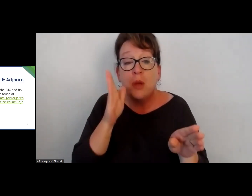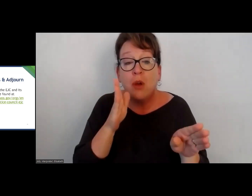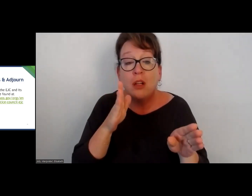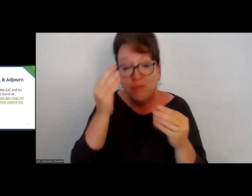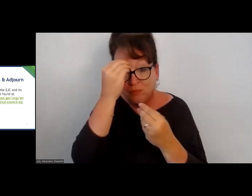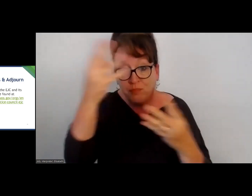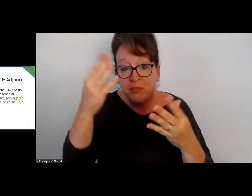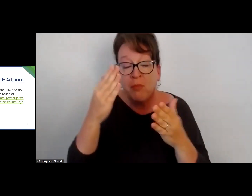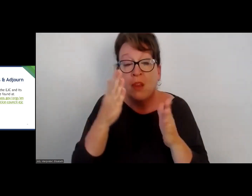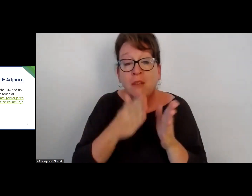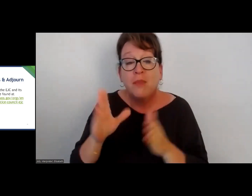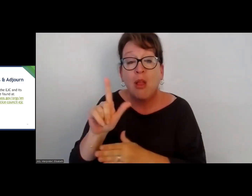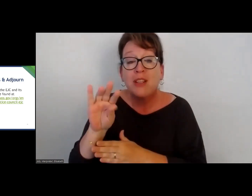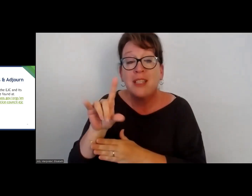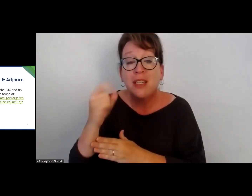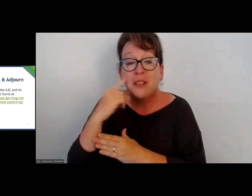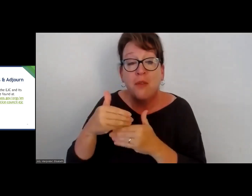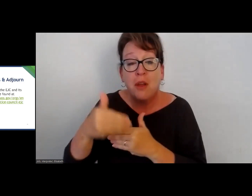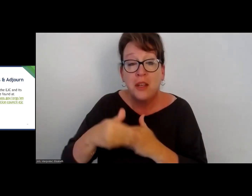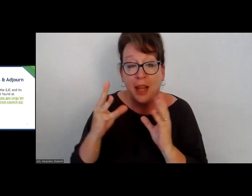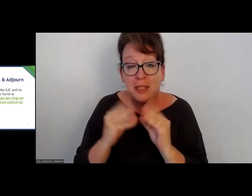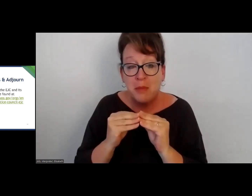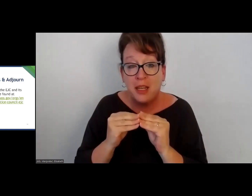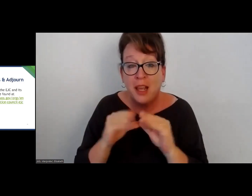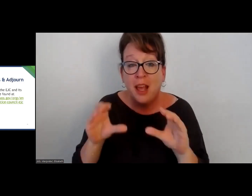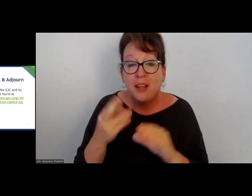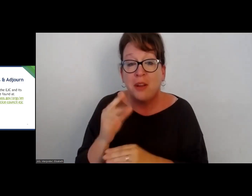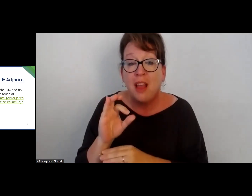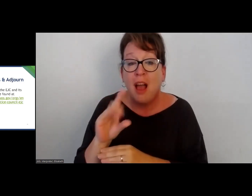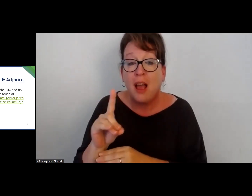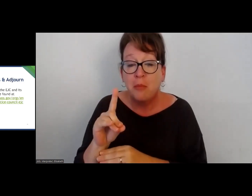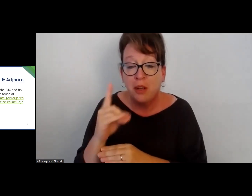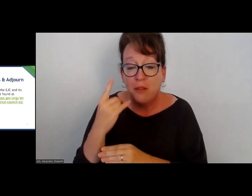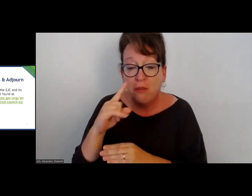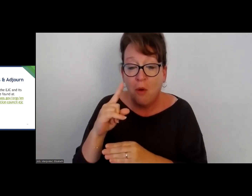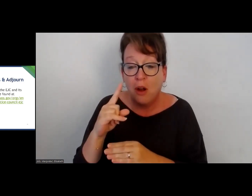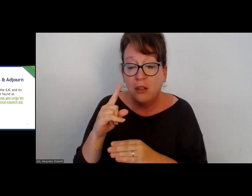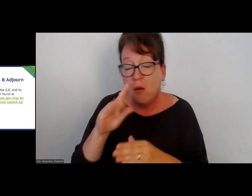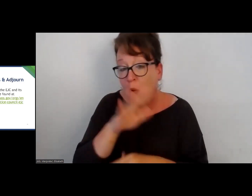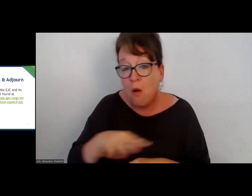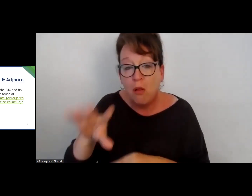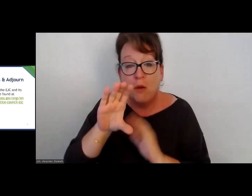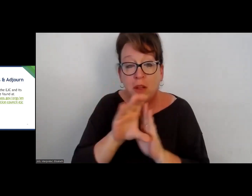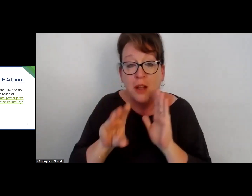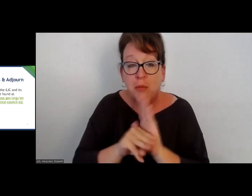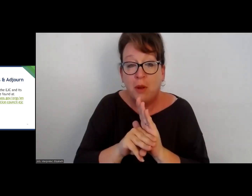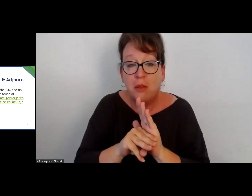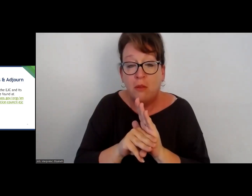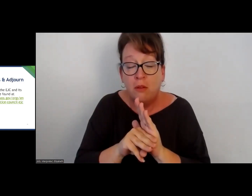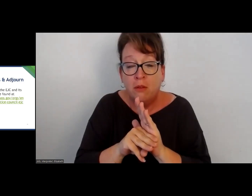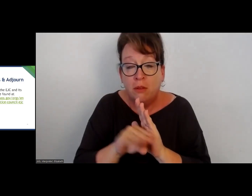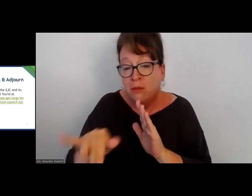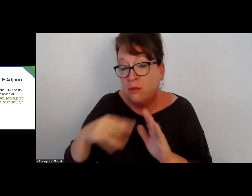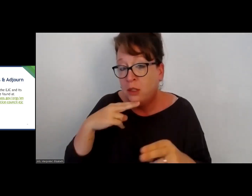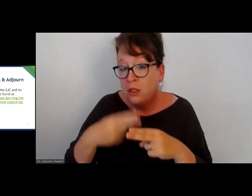of doing the hybrid versions across the Commonwealth and the communities that I